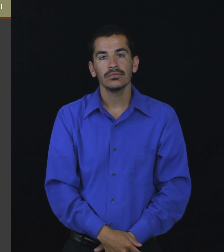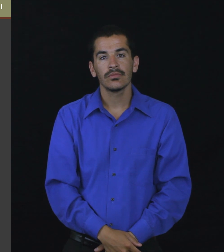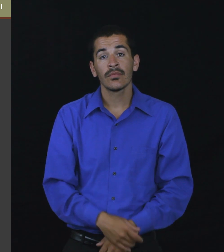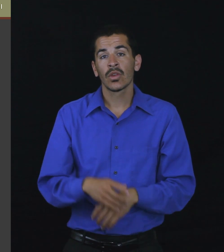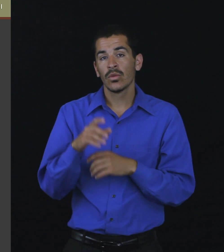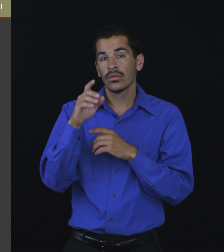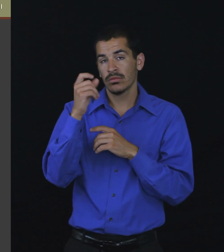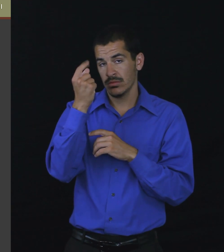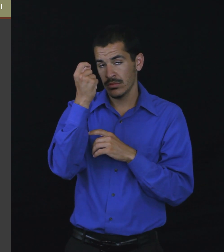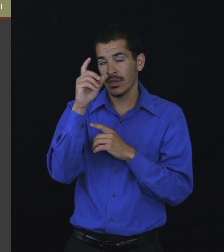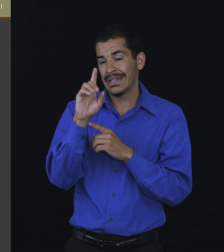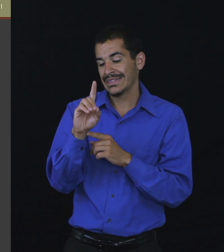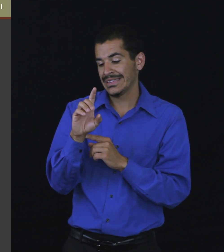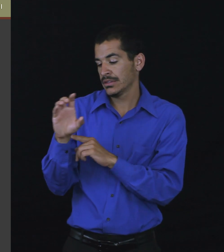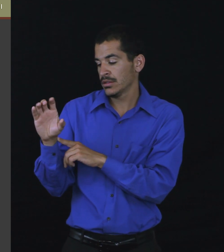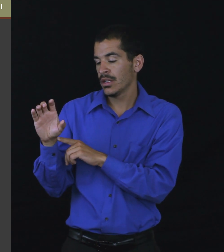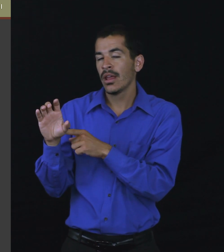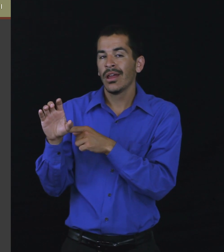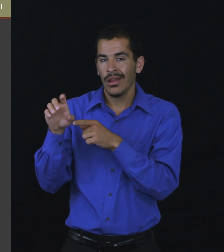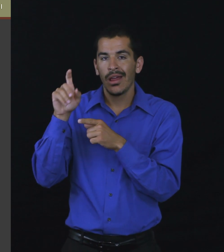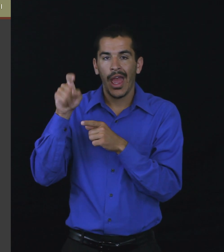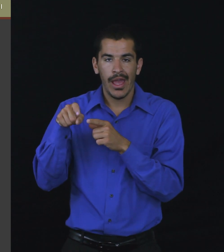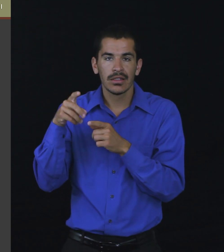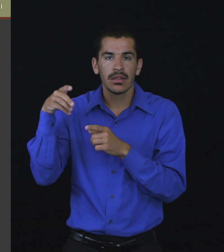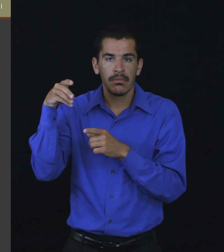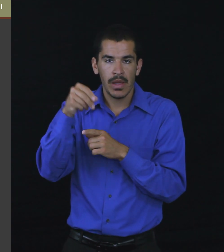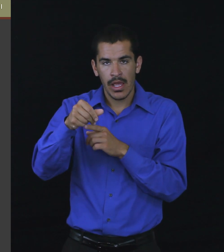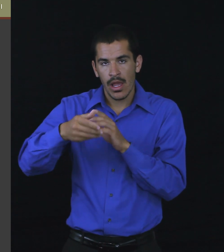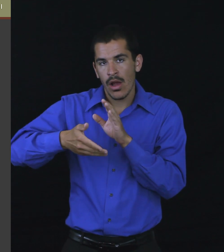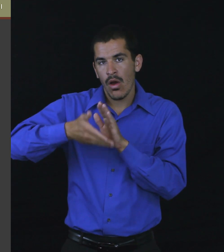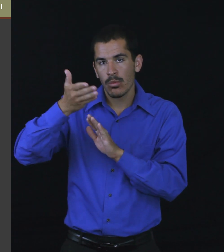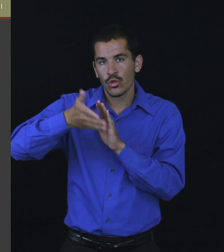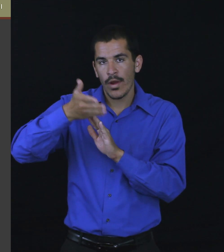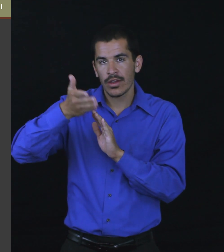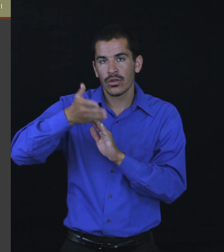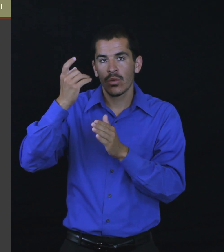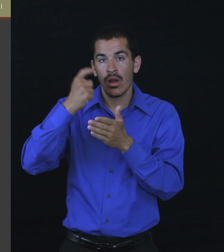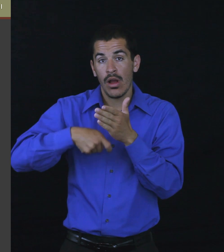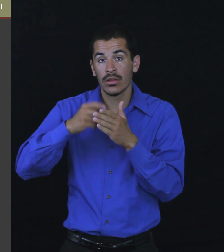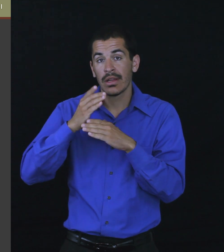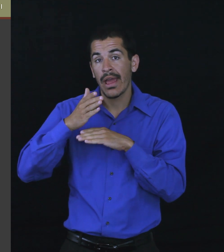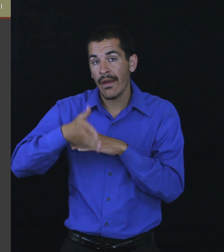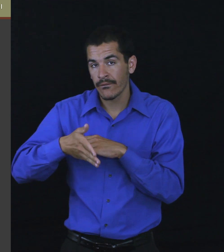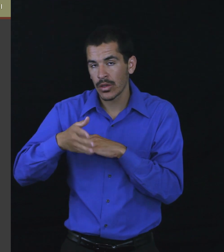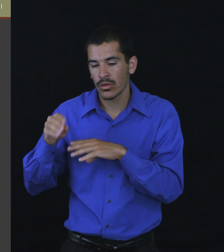DCC will have to pay operational costs after they move in.